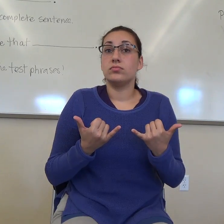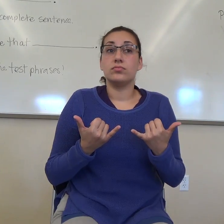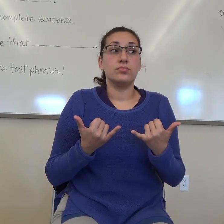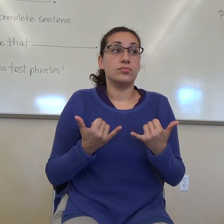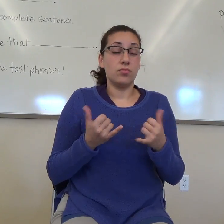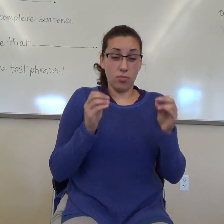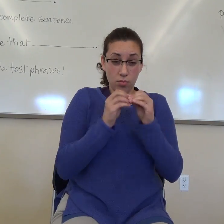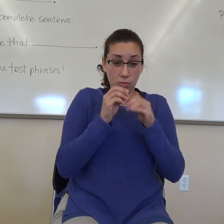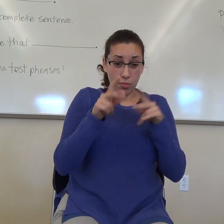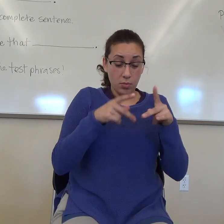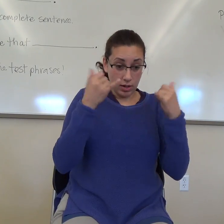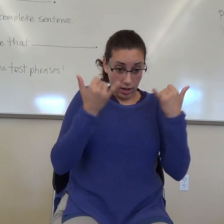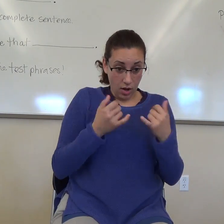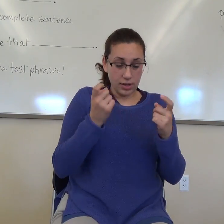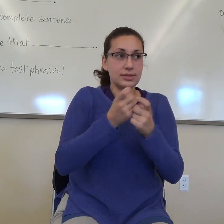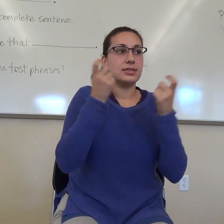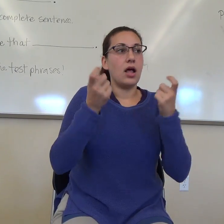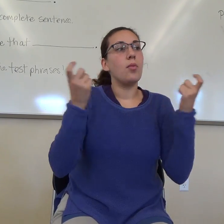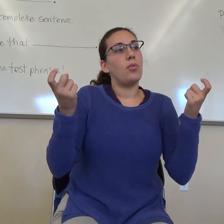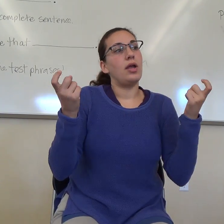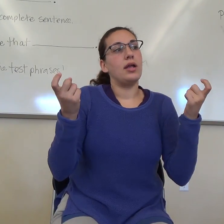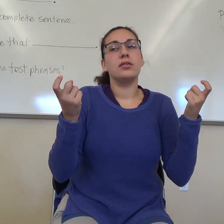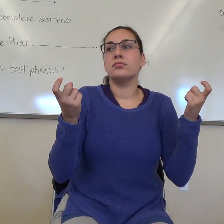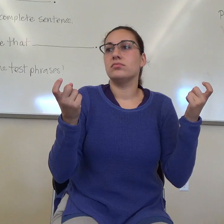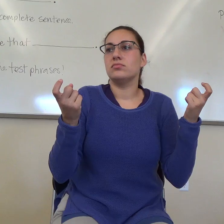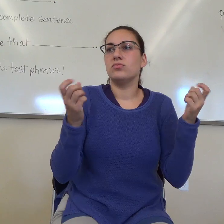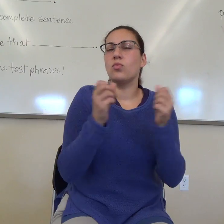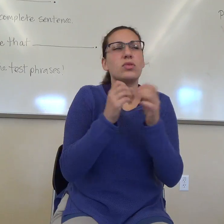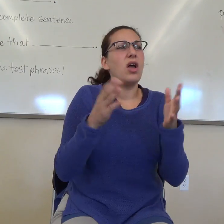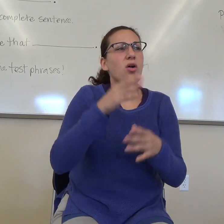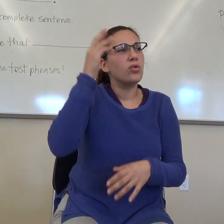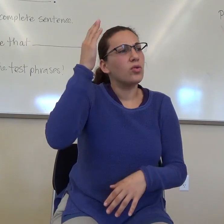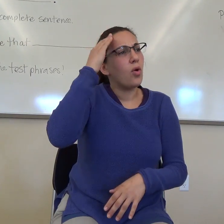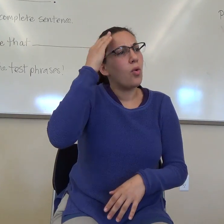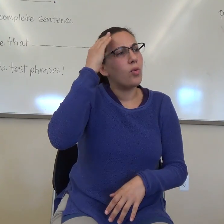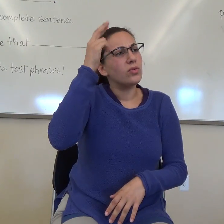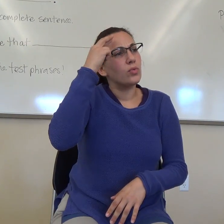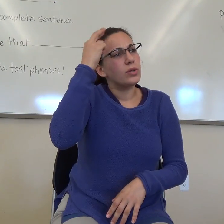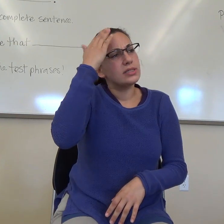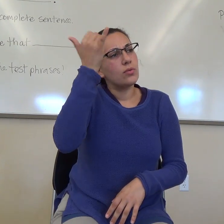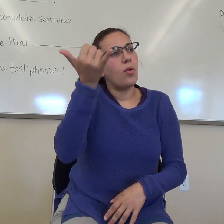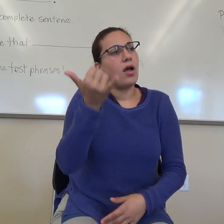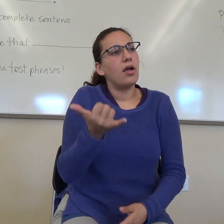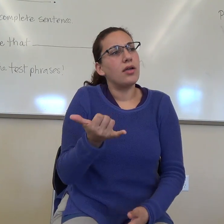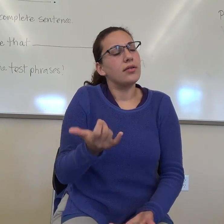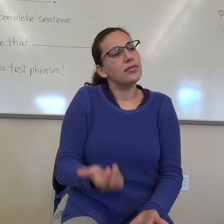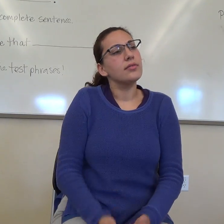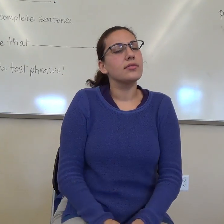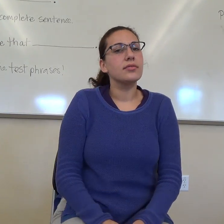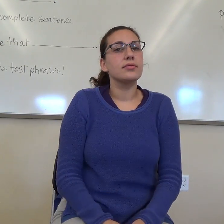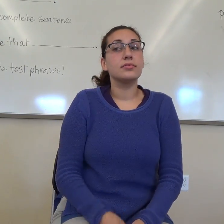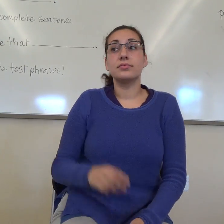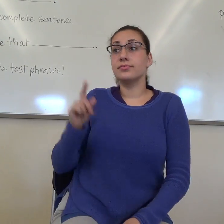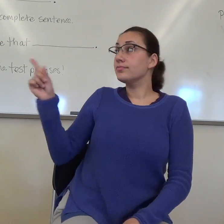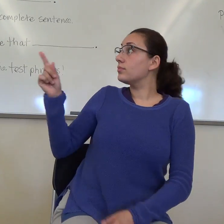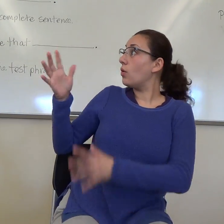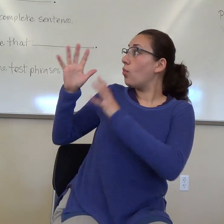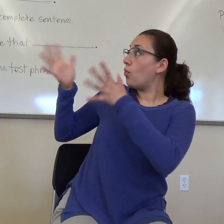now celebrate it without knowing why. So, did the rest of this